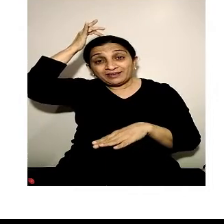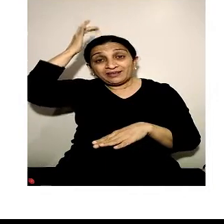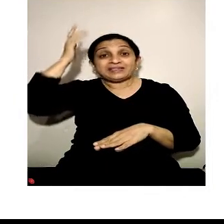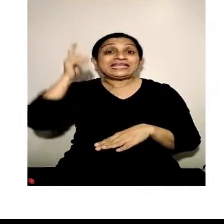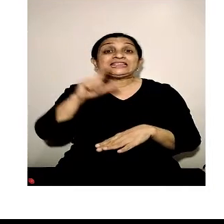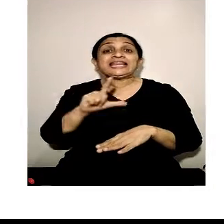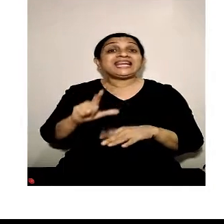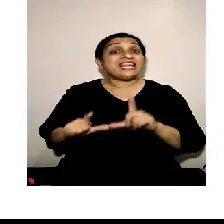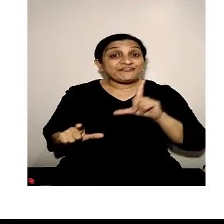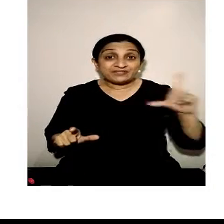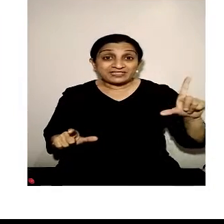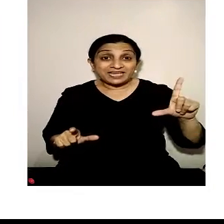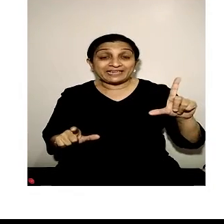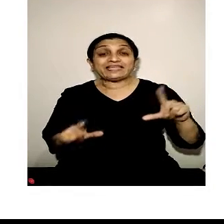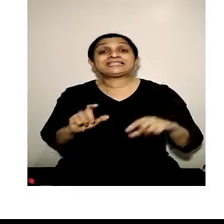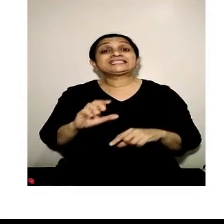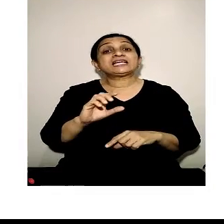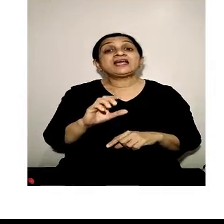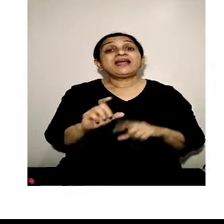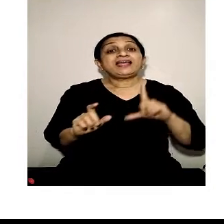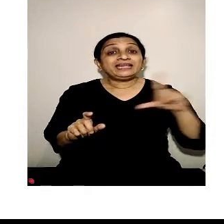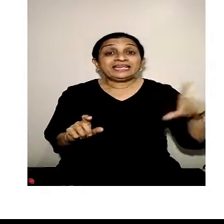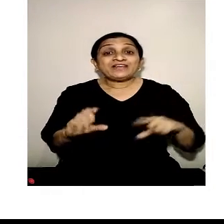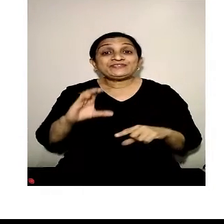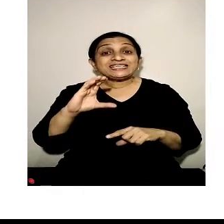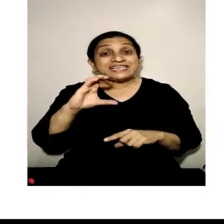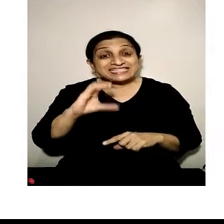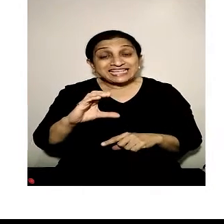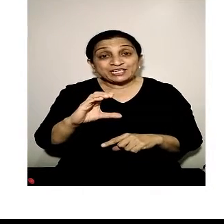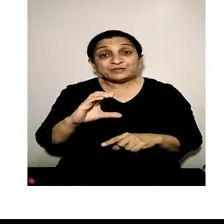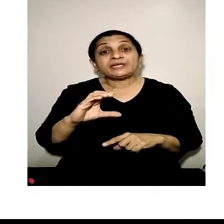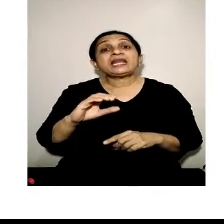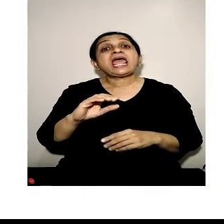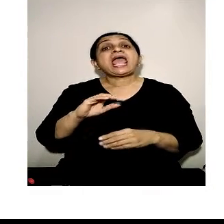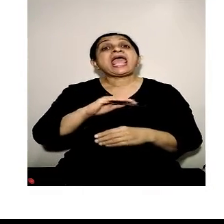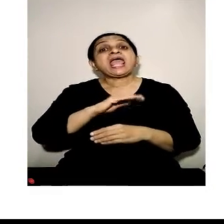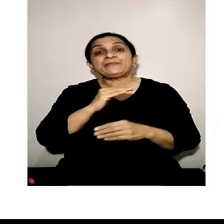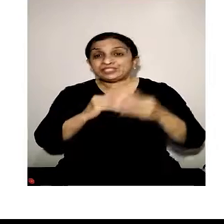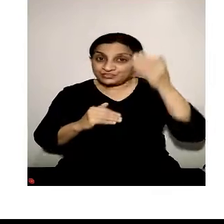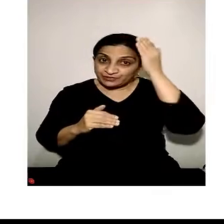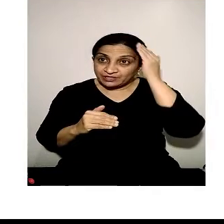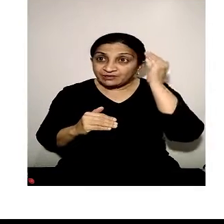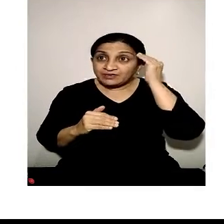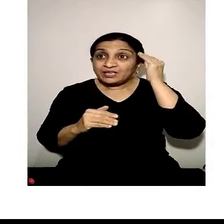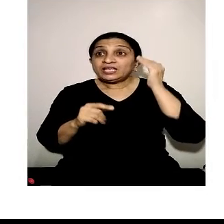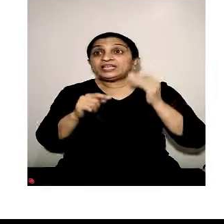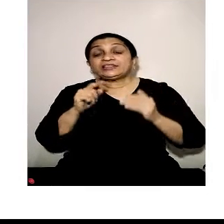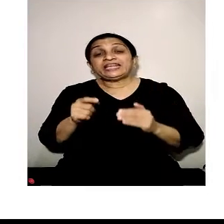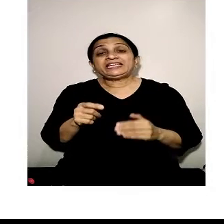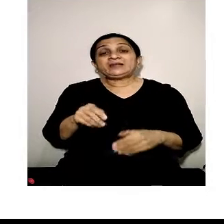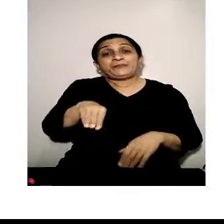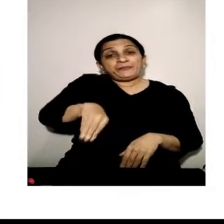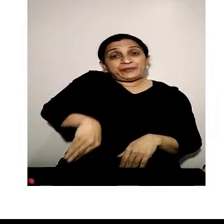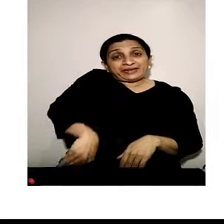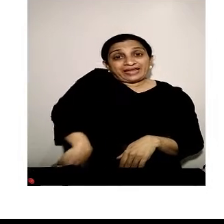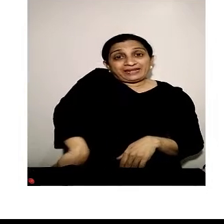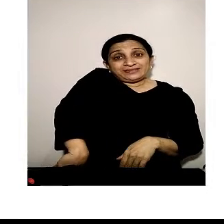brain in the left side, that is the left cerebral hemisphere,